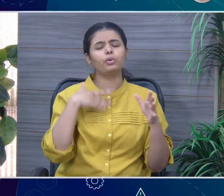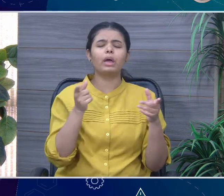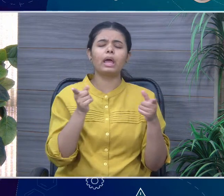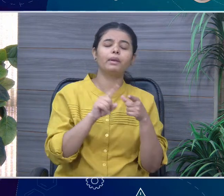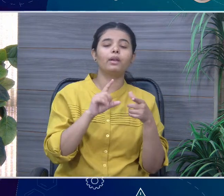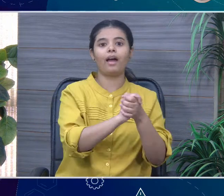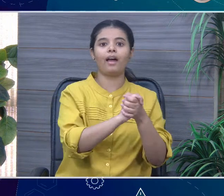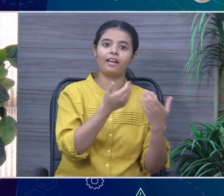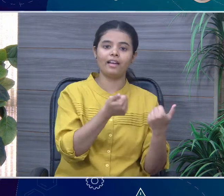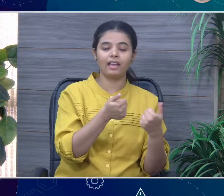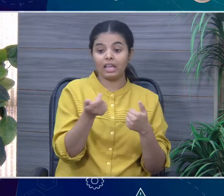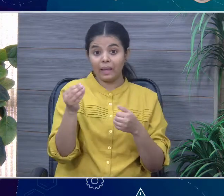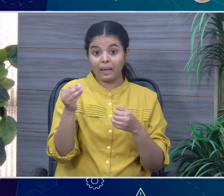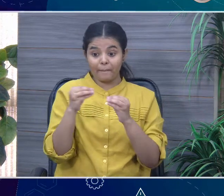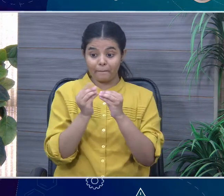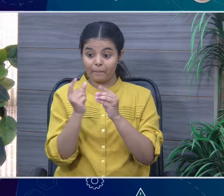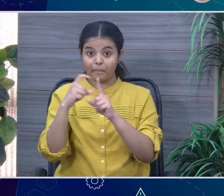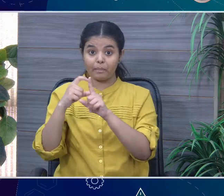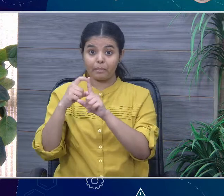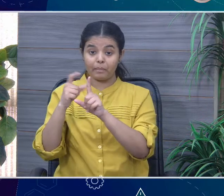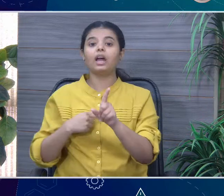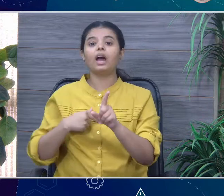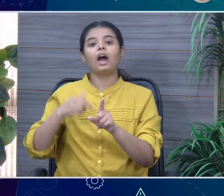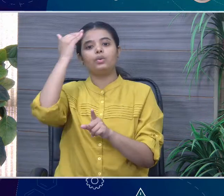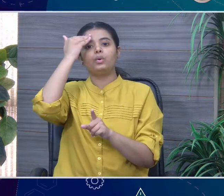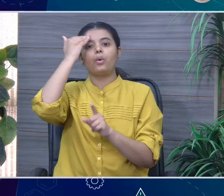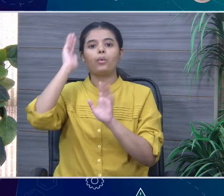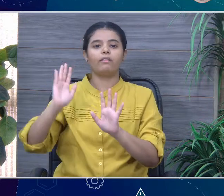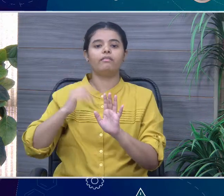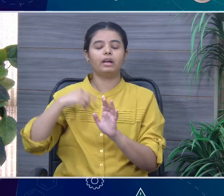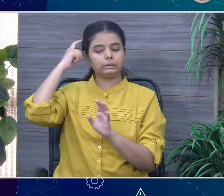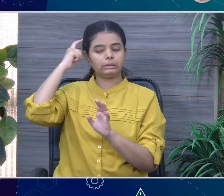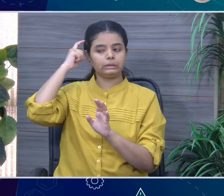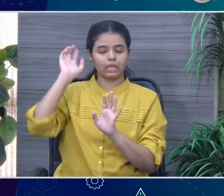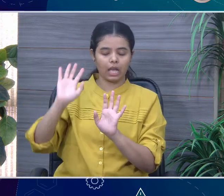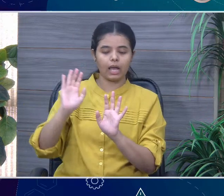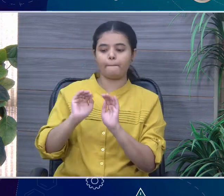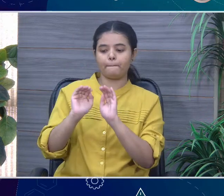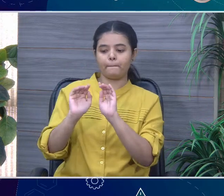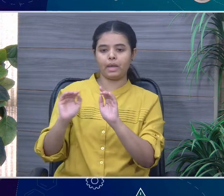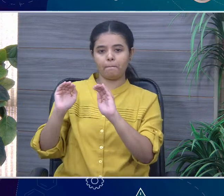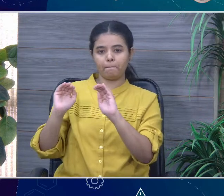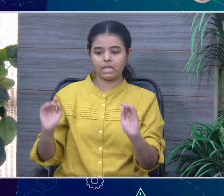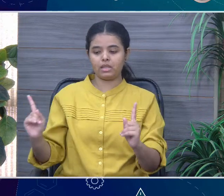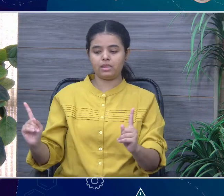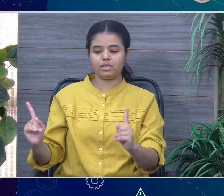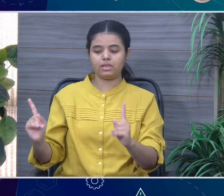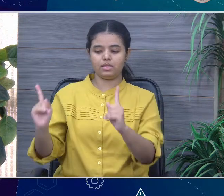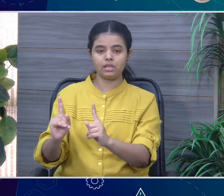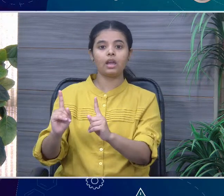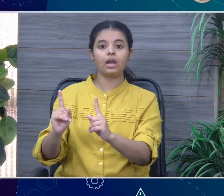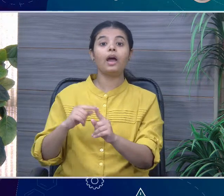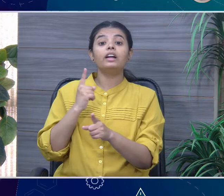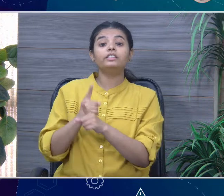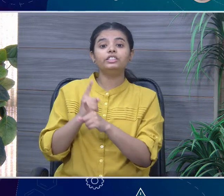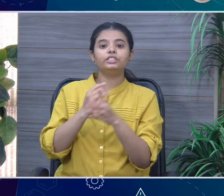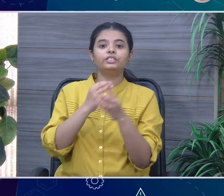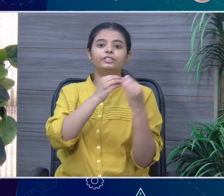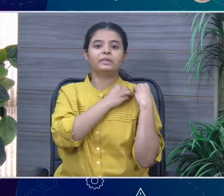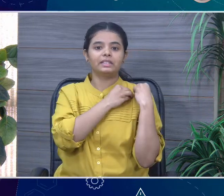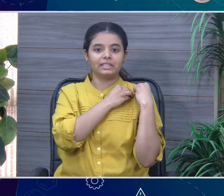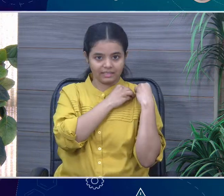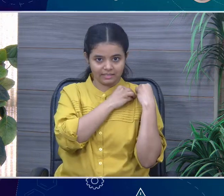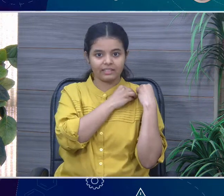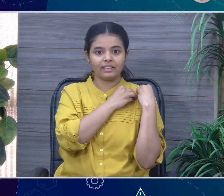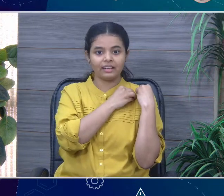that's how it is different. First of all, it's a deliberate pairing. Secondly, it is done with the intervention of the teacher. It's the teacher who has